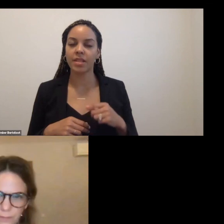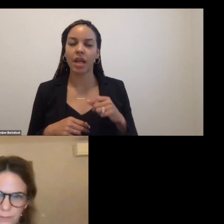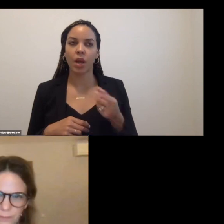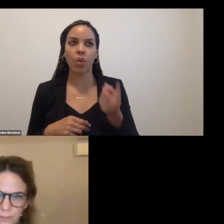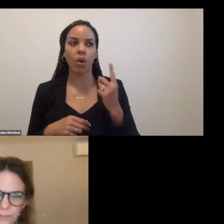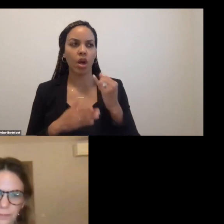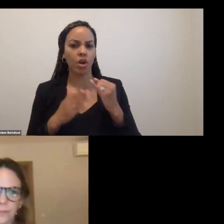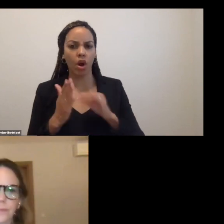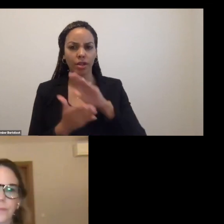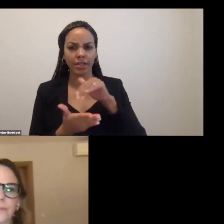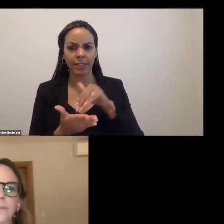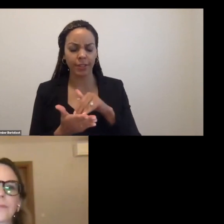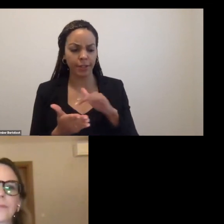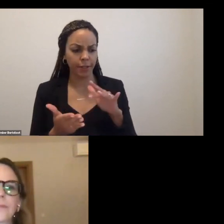in